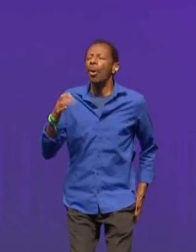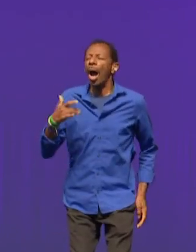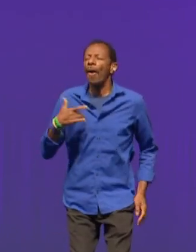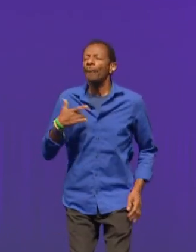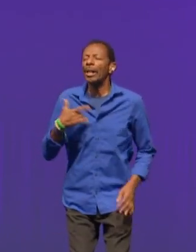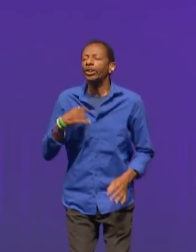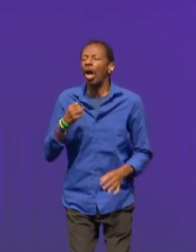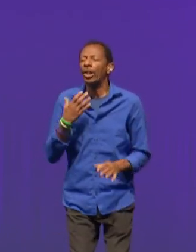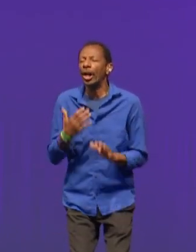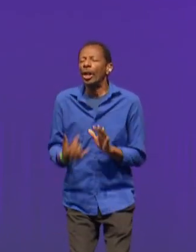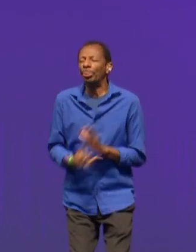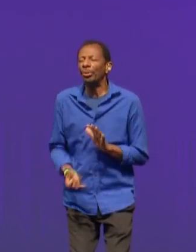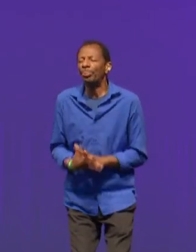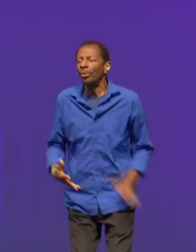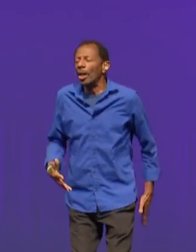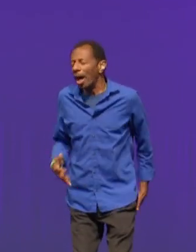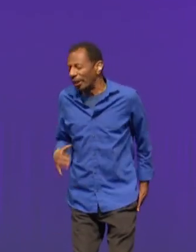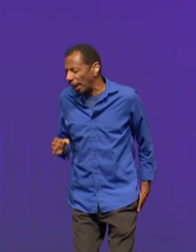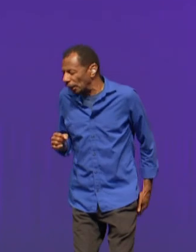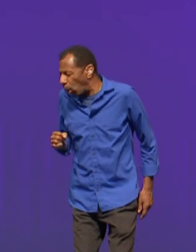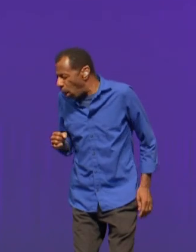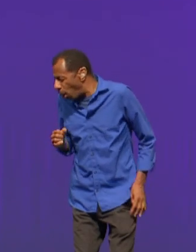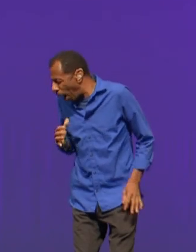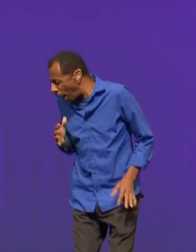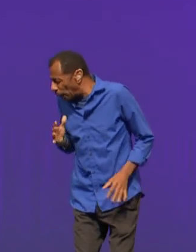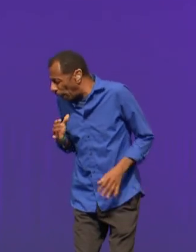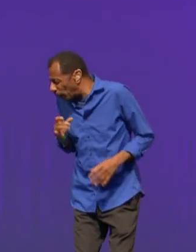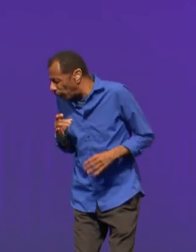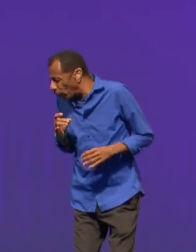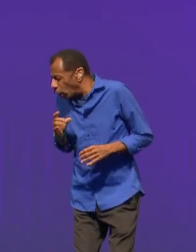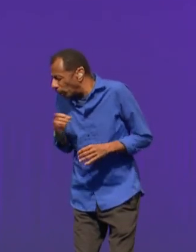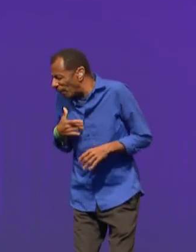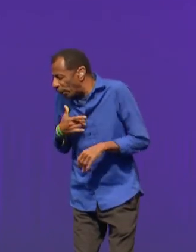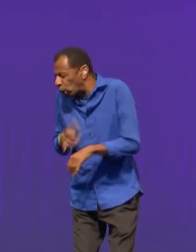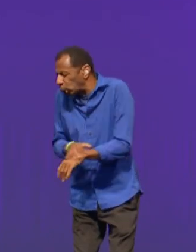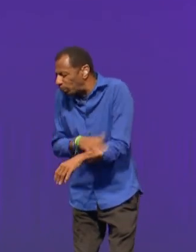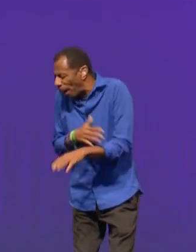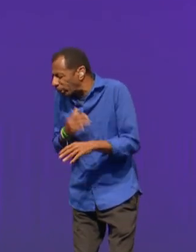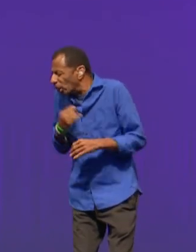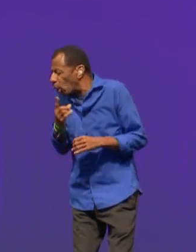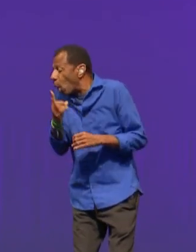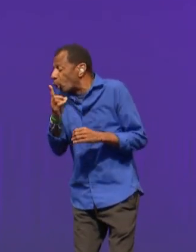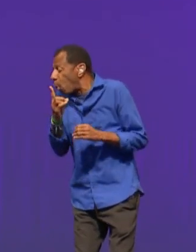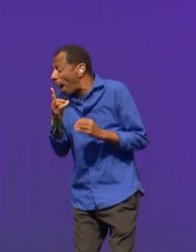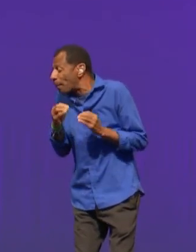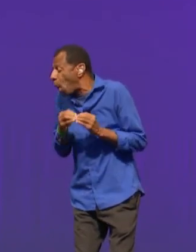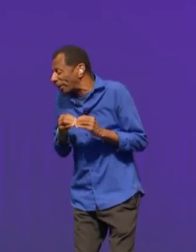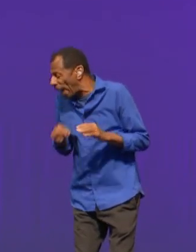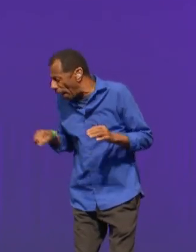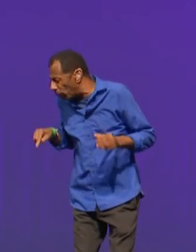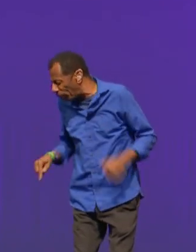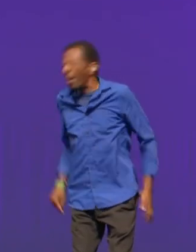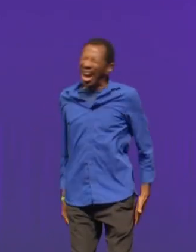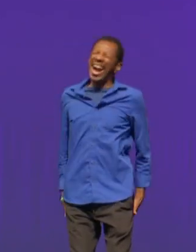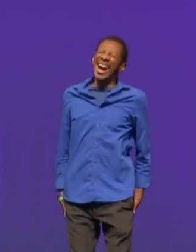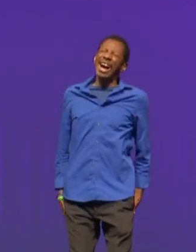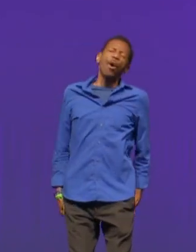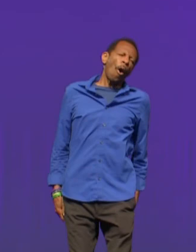Oh, feels so good. Oh, yes. I'm going to feel goosebumps. Do one more time.